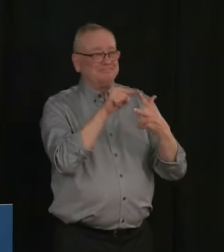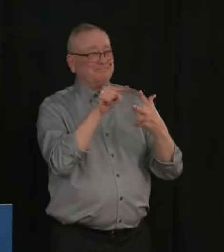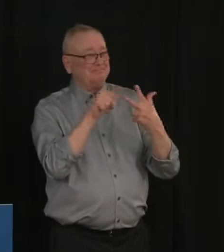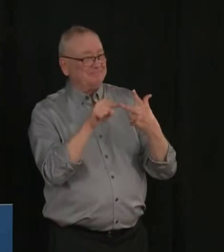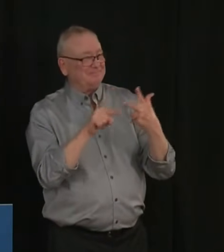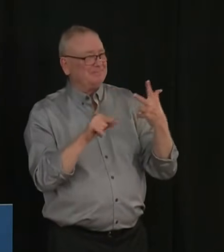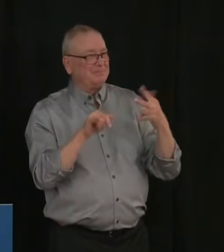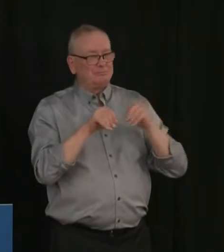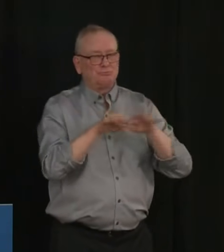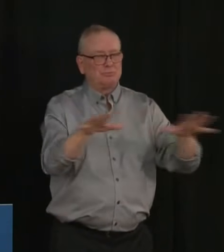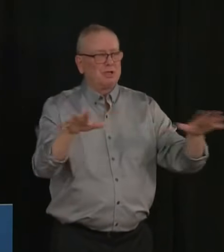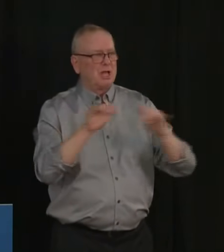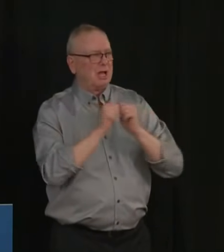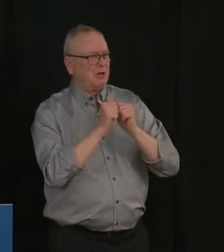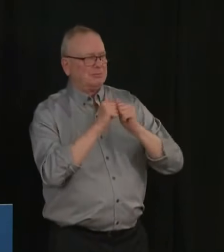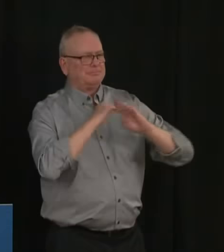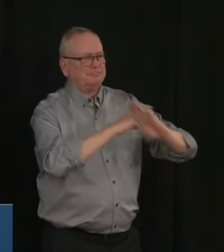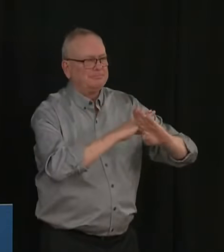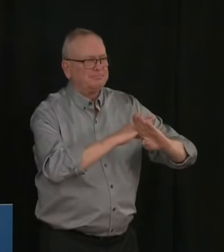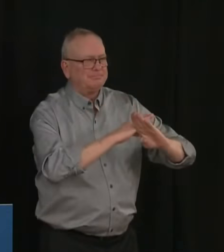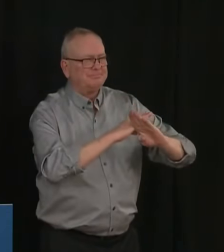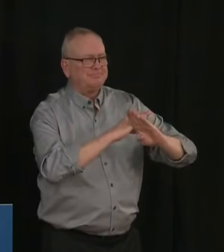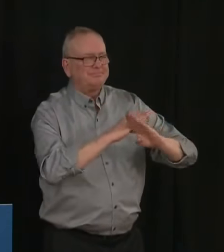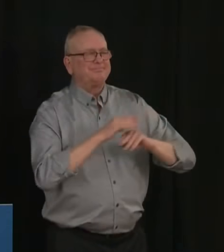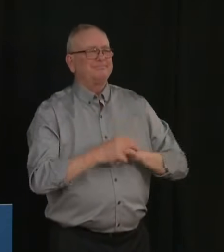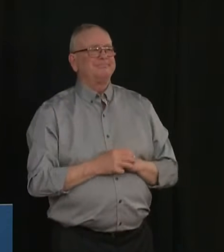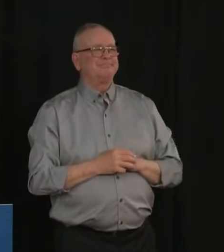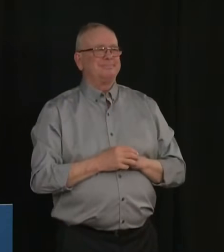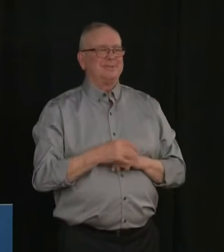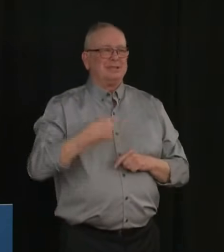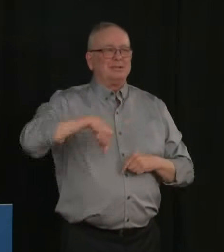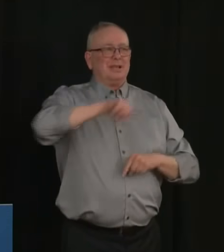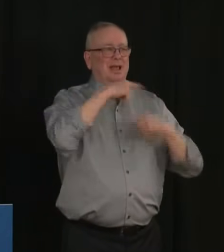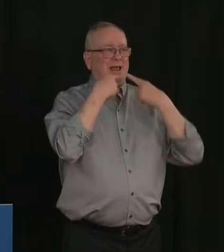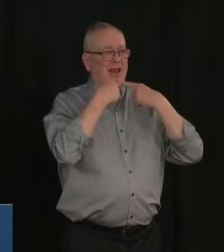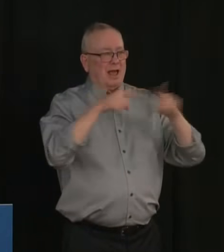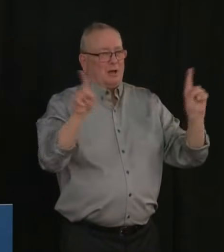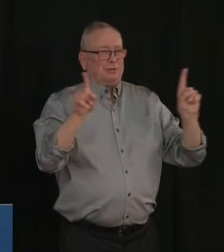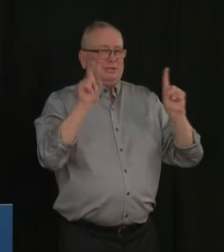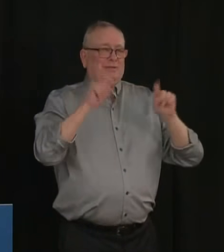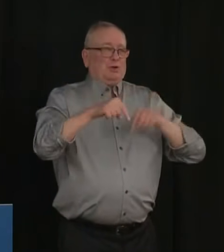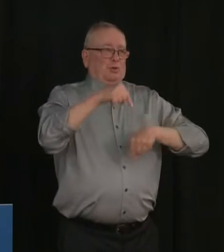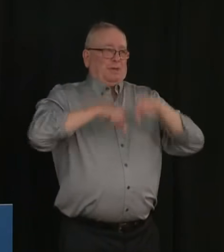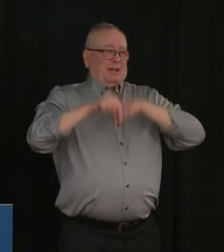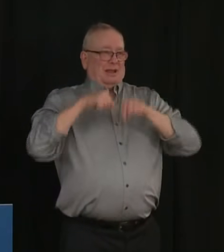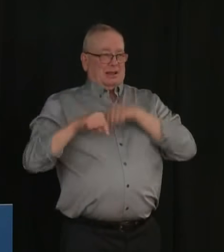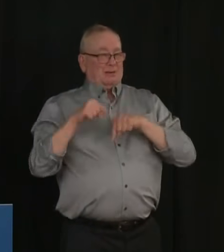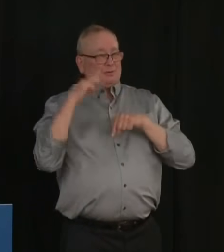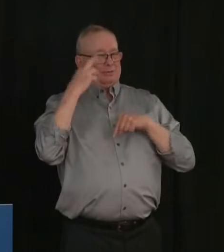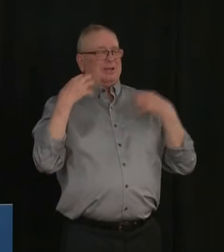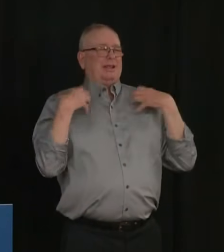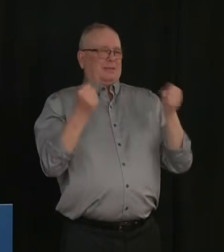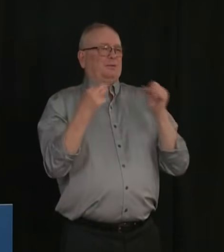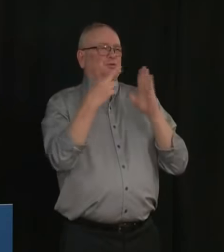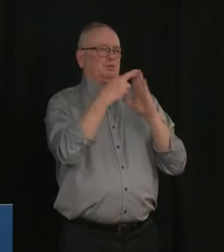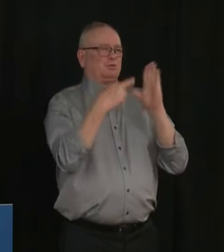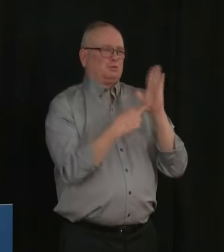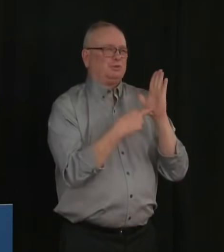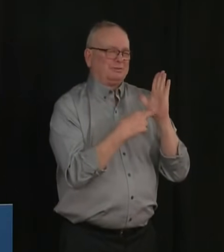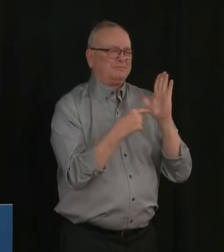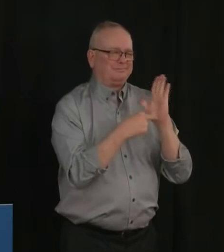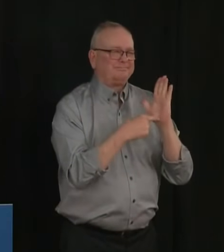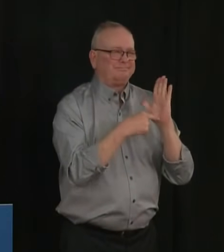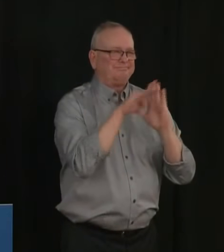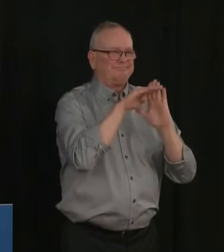spread? First, we implemented the health measures announced on Tuesday. These variants spread by being in close range